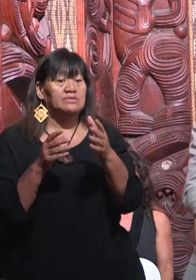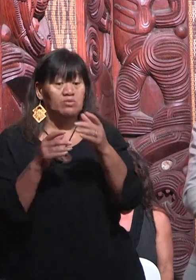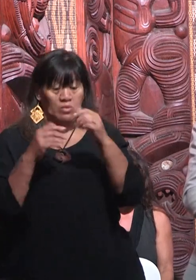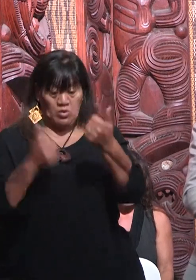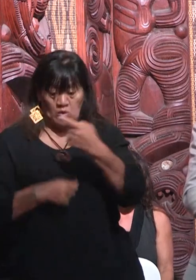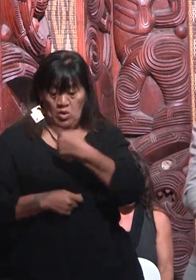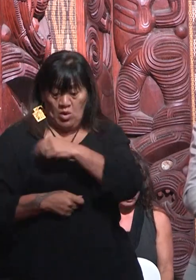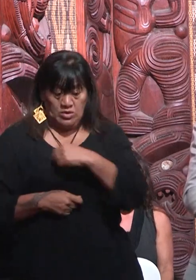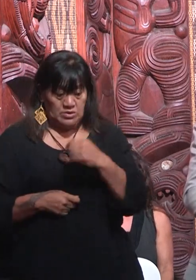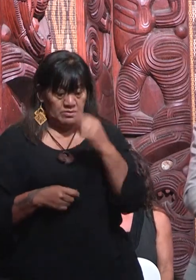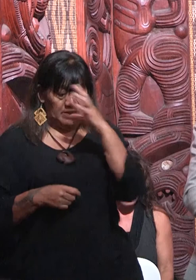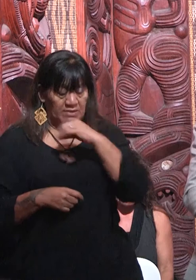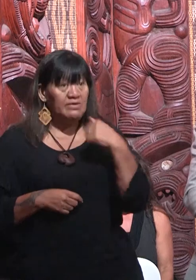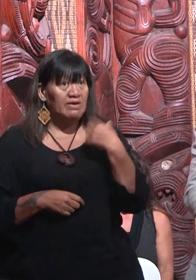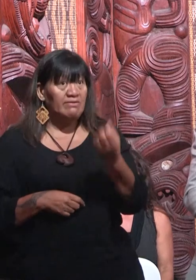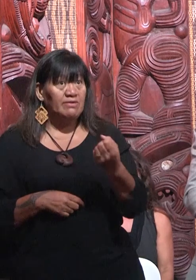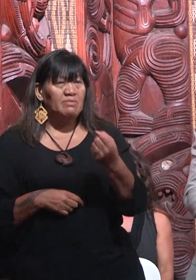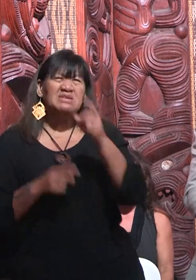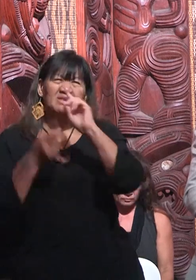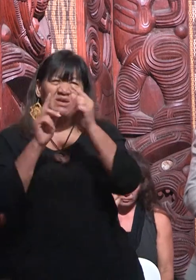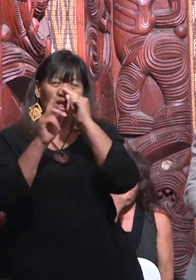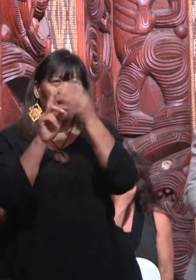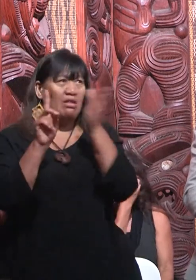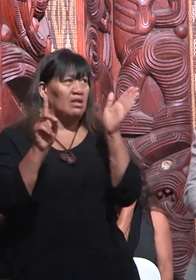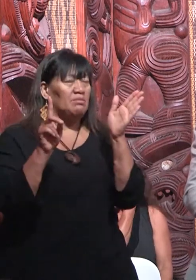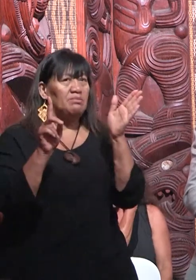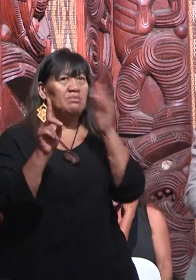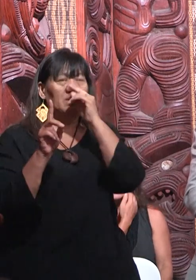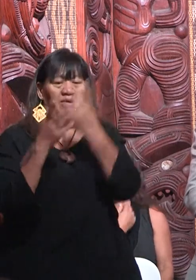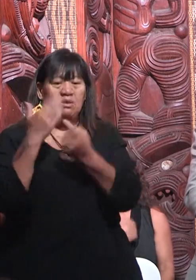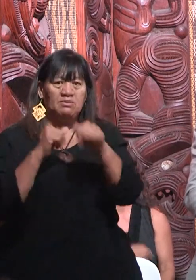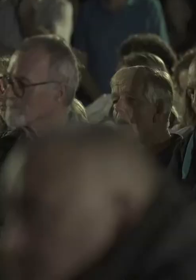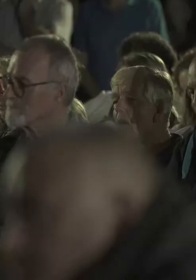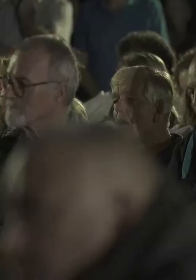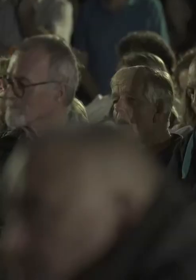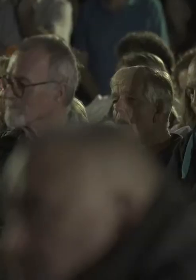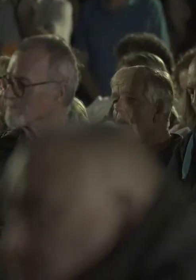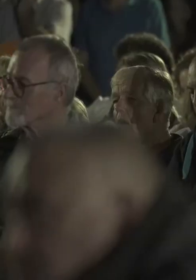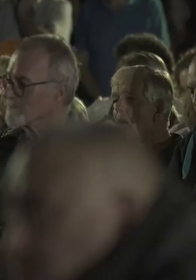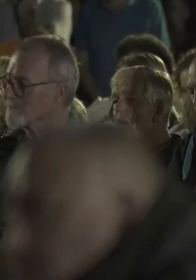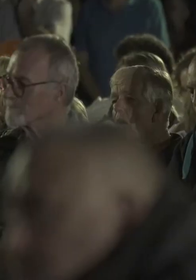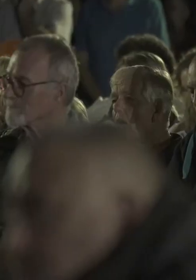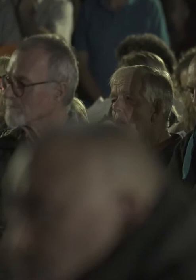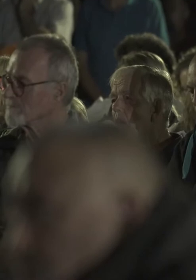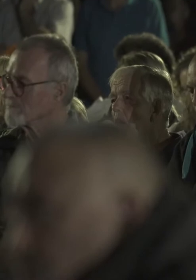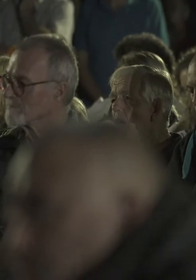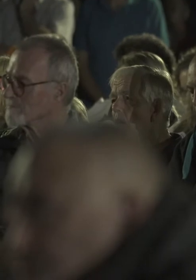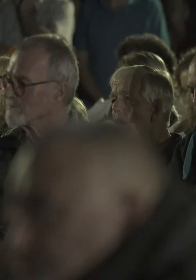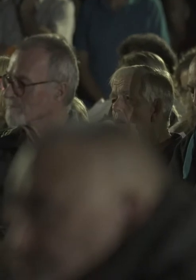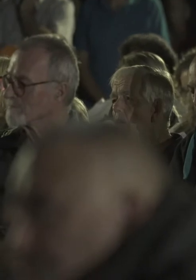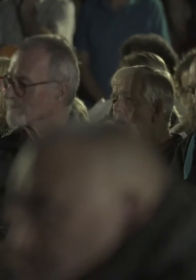honest intentions go astray in this country and across the earth. From